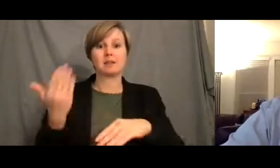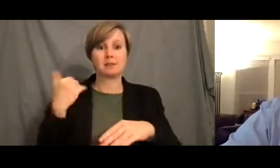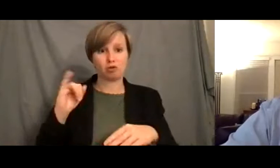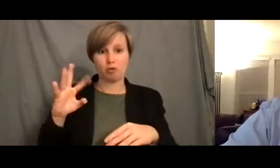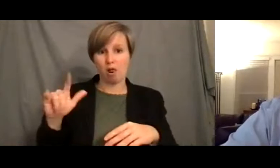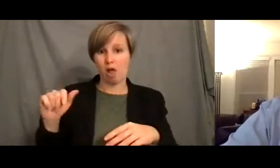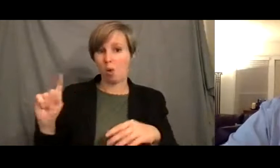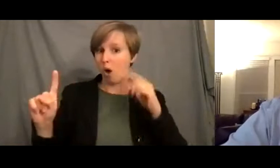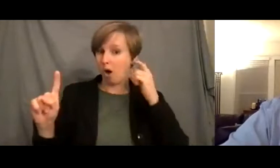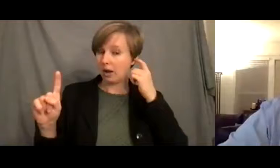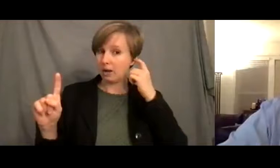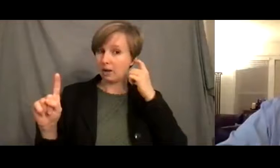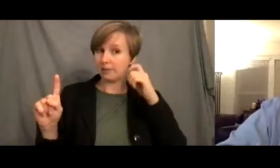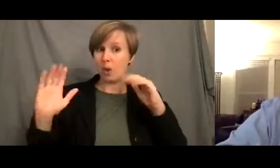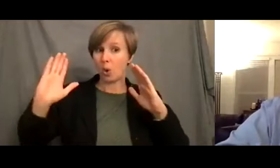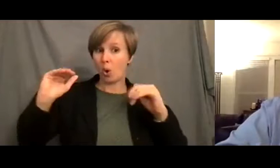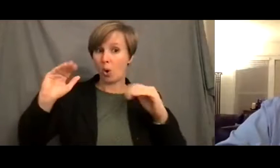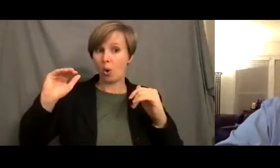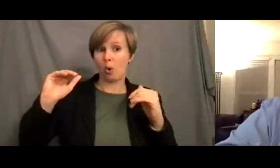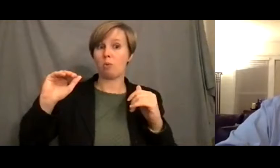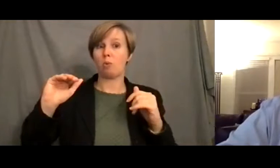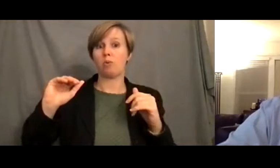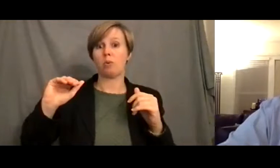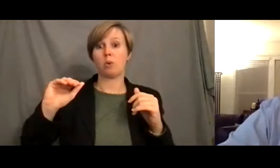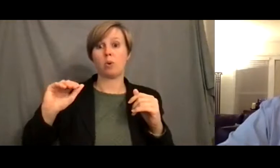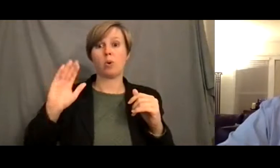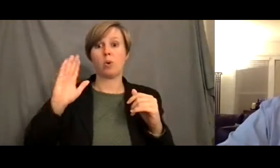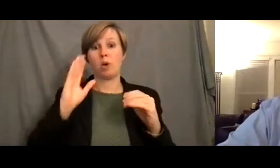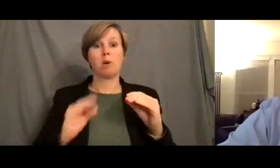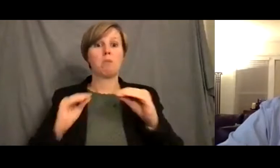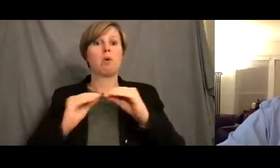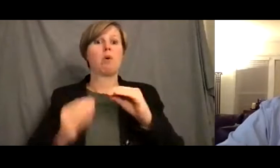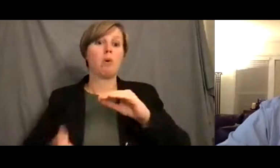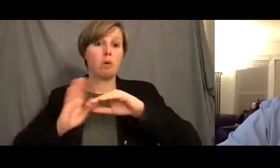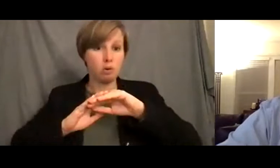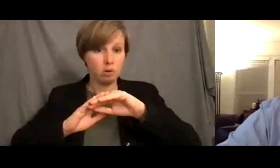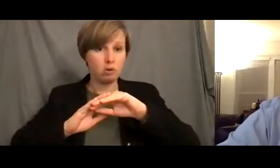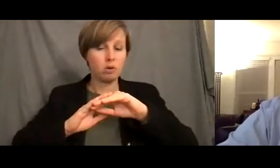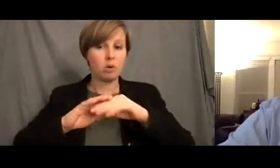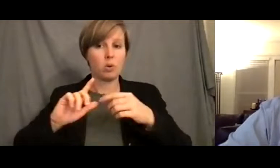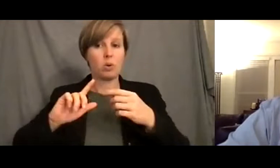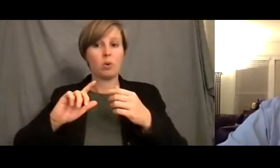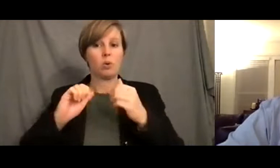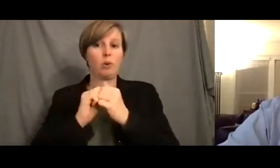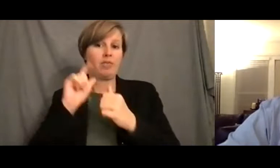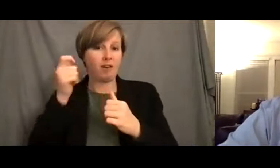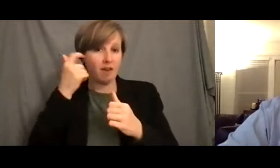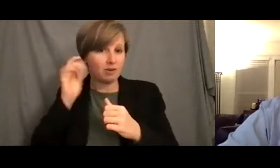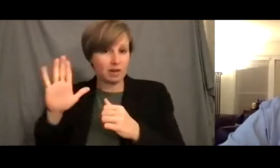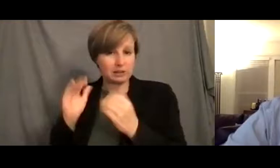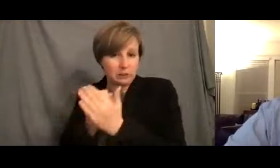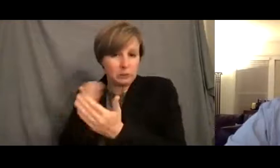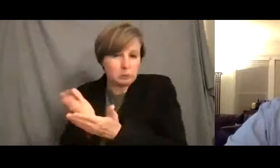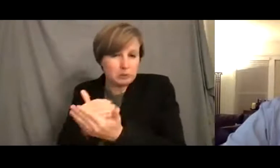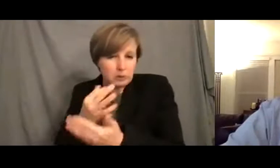That is hopefully will be even further increased in this governor's upcoming budget. So thank you very